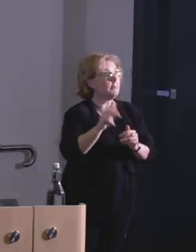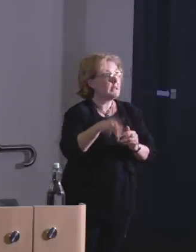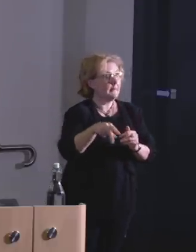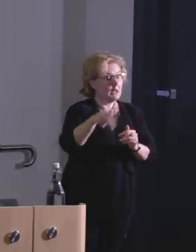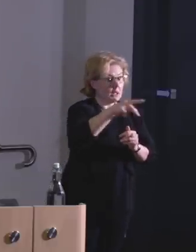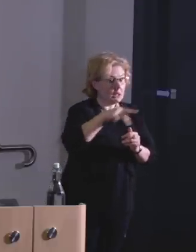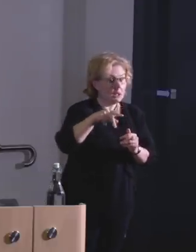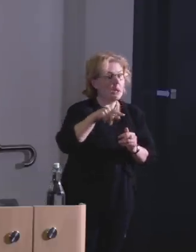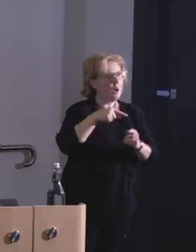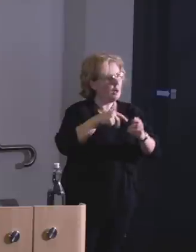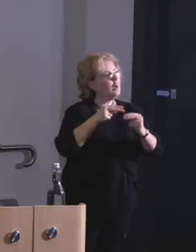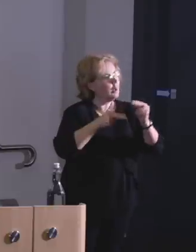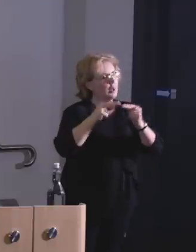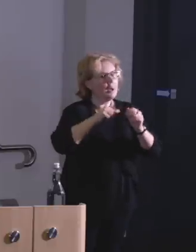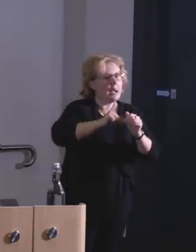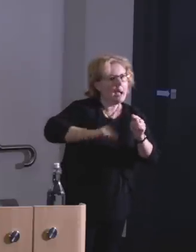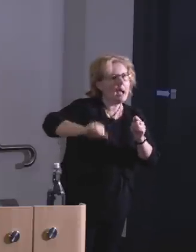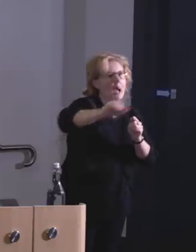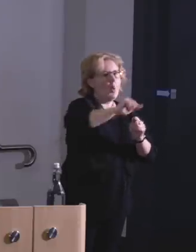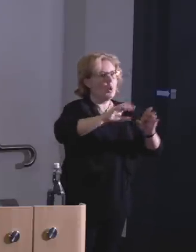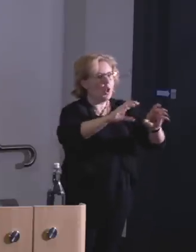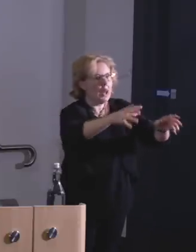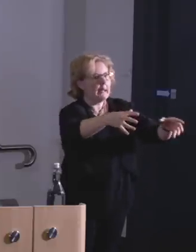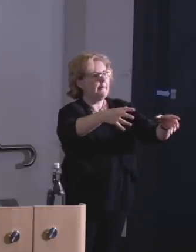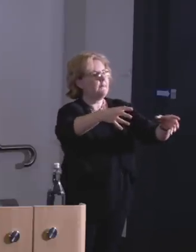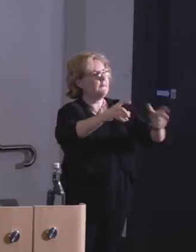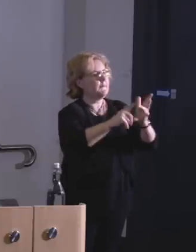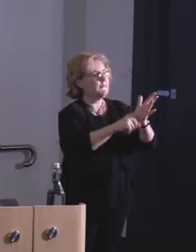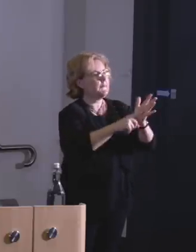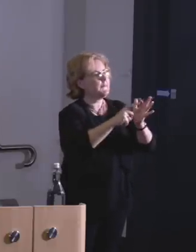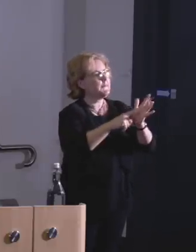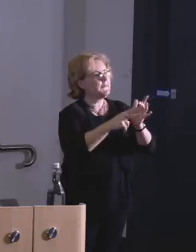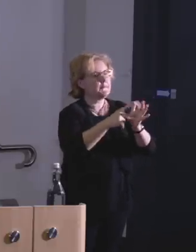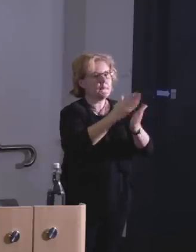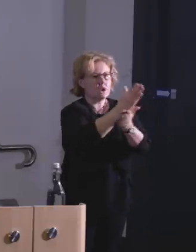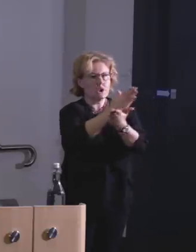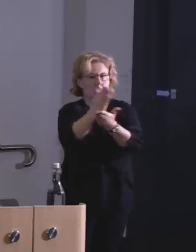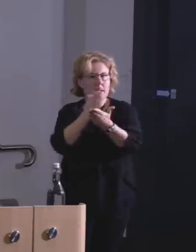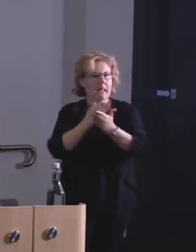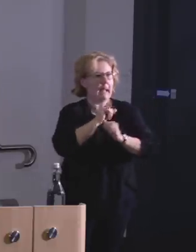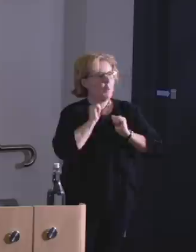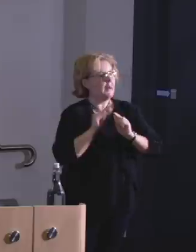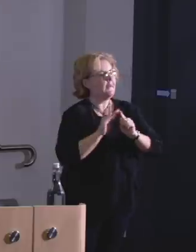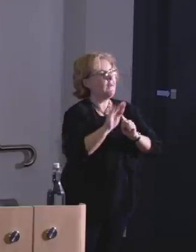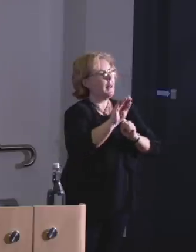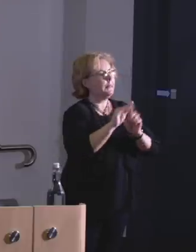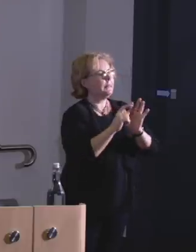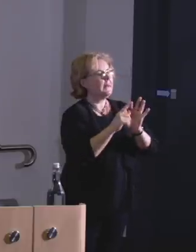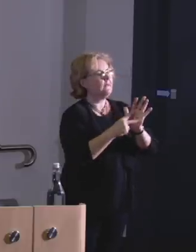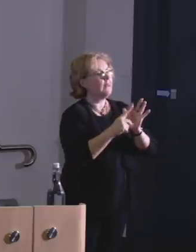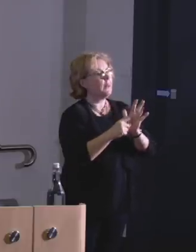to share our development path. I think it was in the